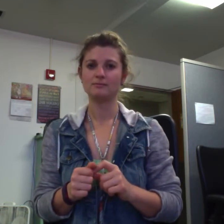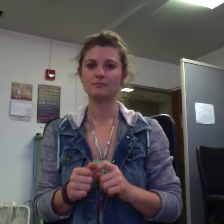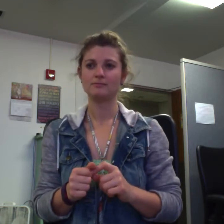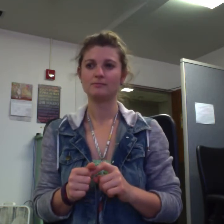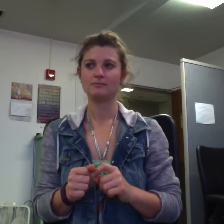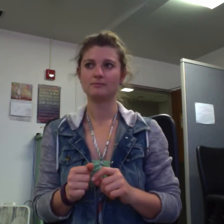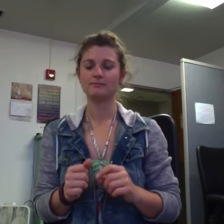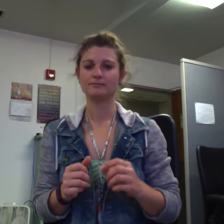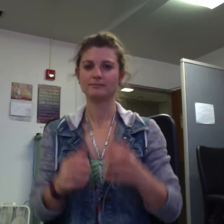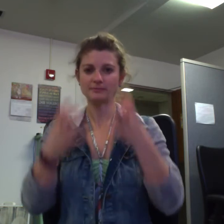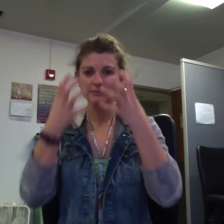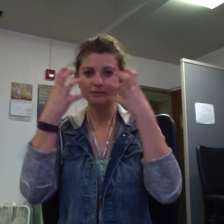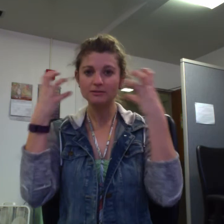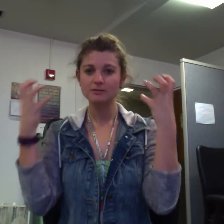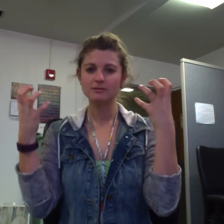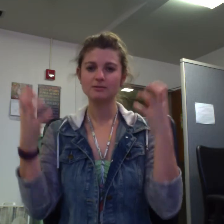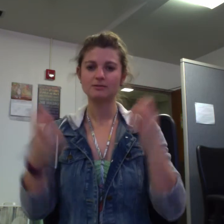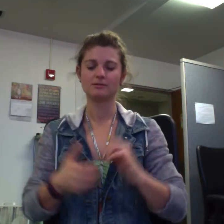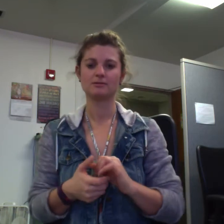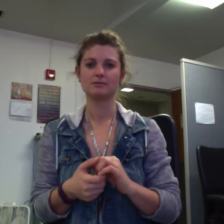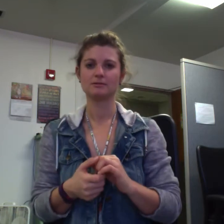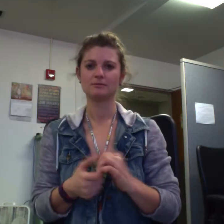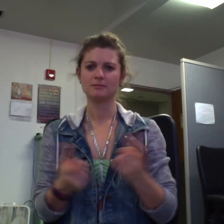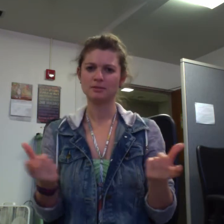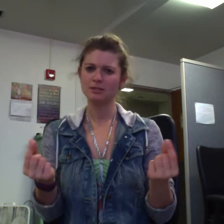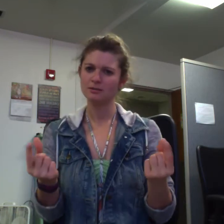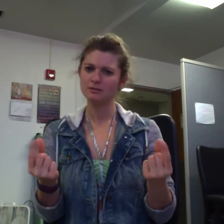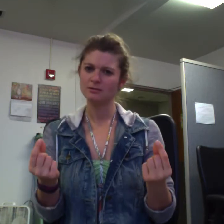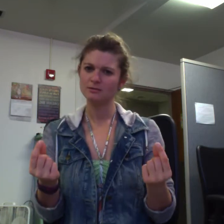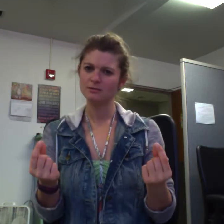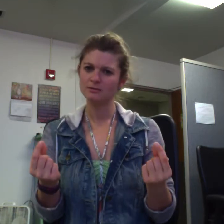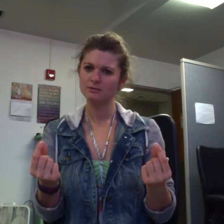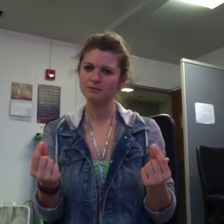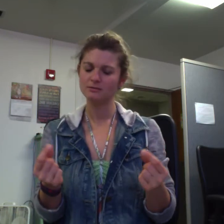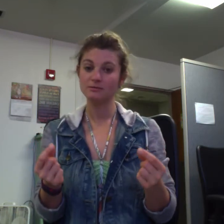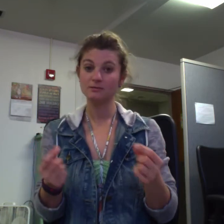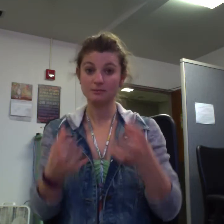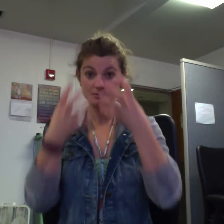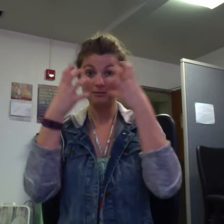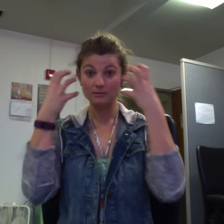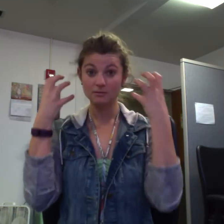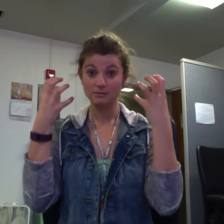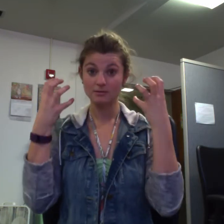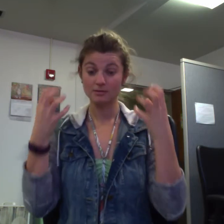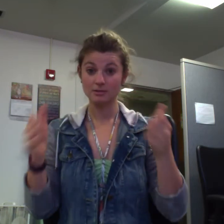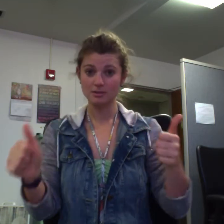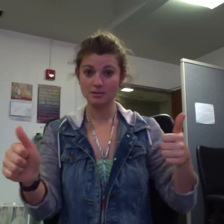sentence. Now what is the tiger doing? Well, the tiger is